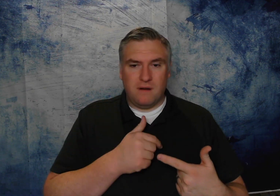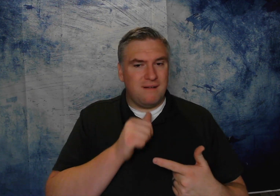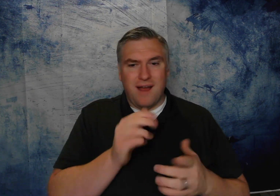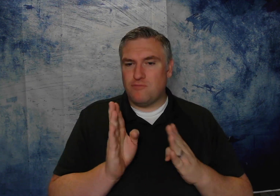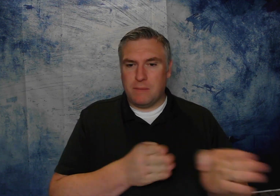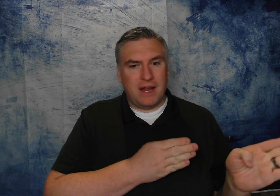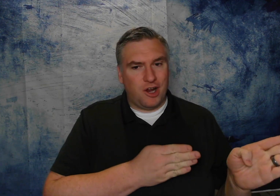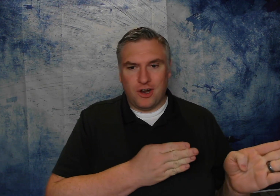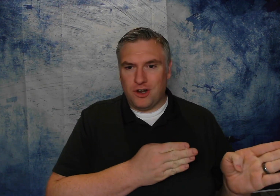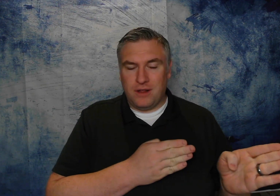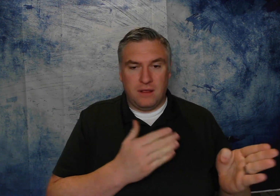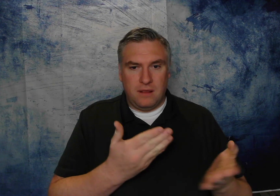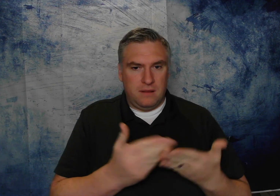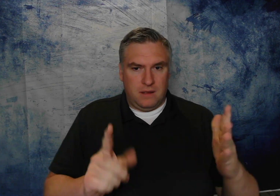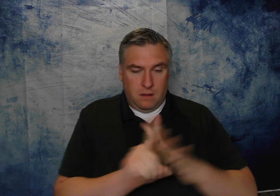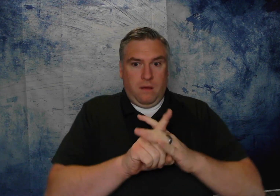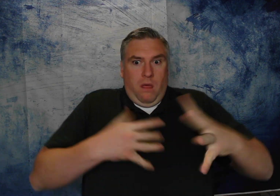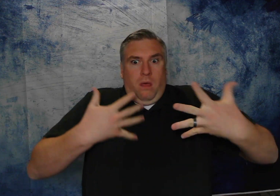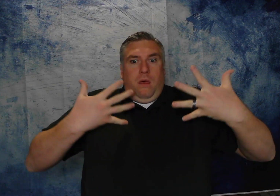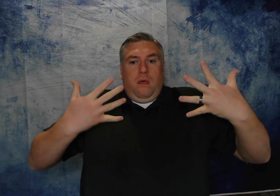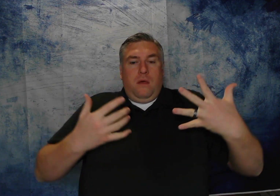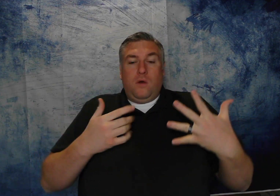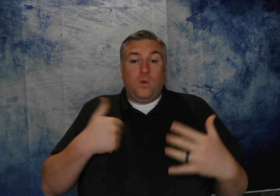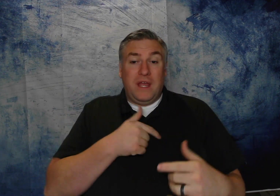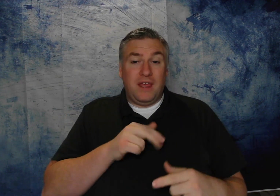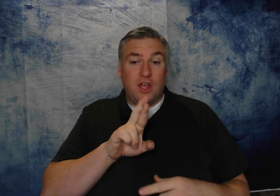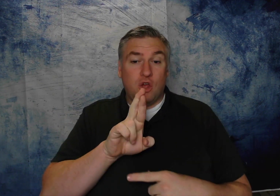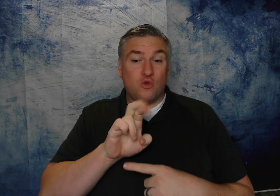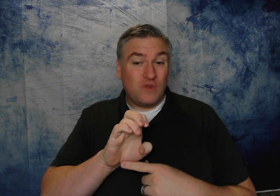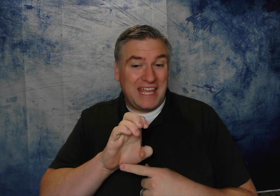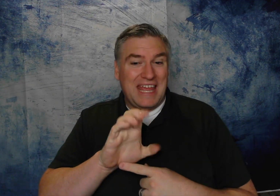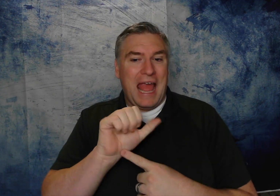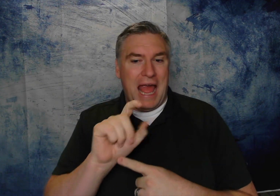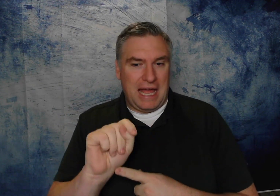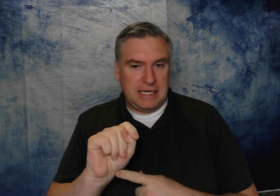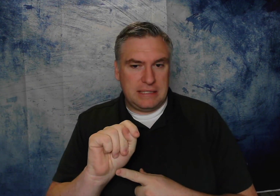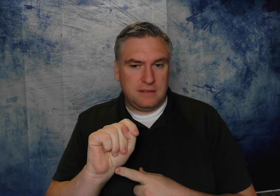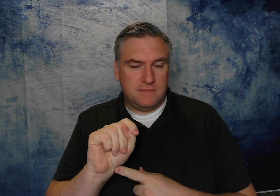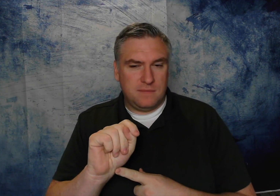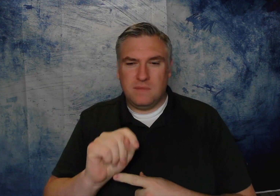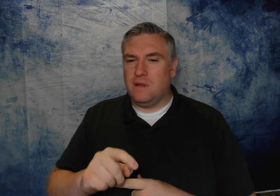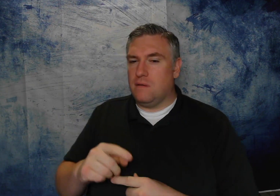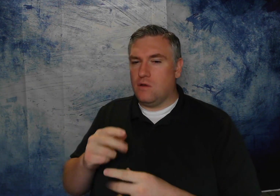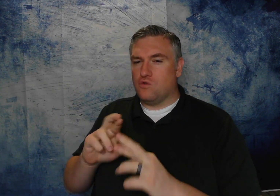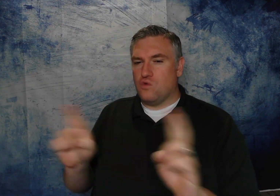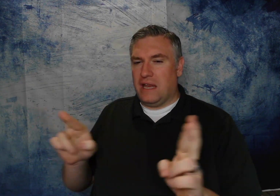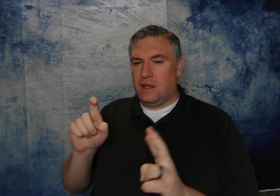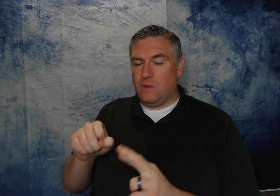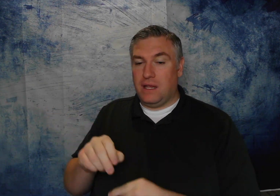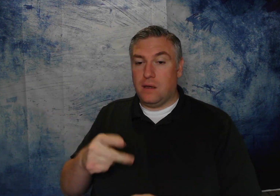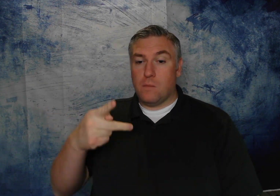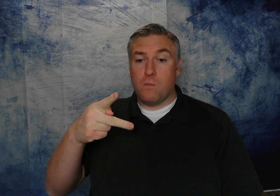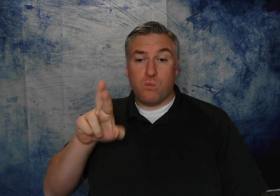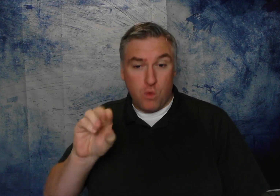In crazy mode, we're not prepared. Things pop up and we just lose it. We react.